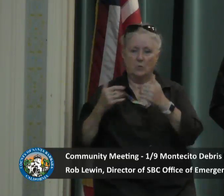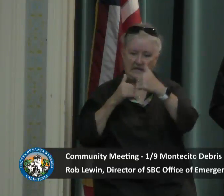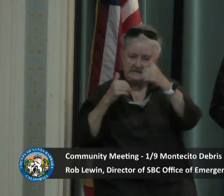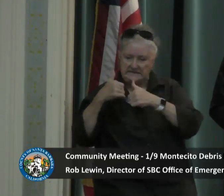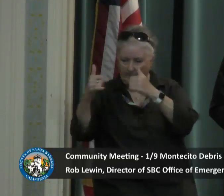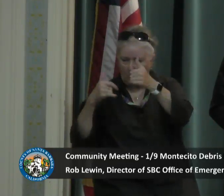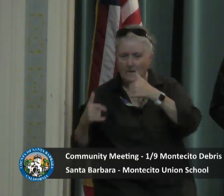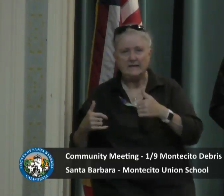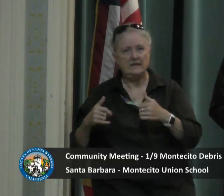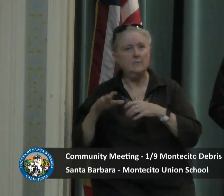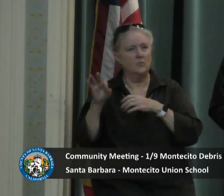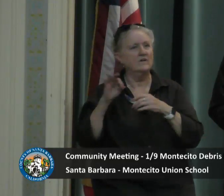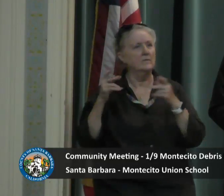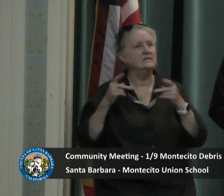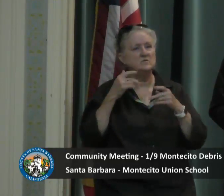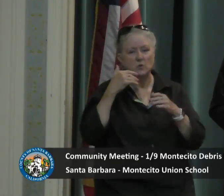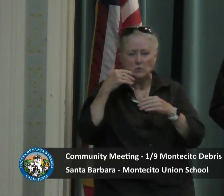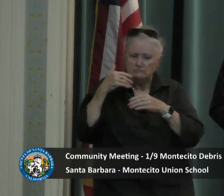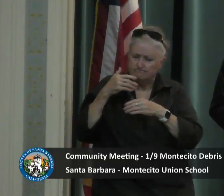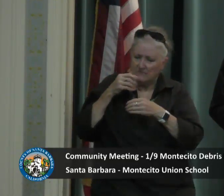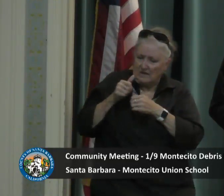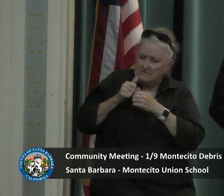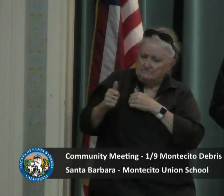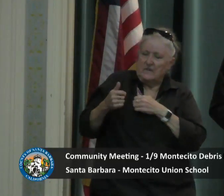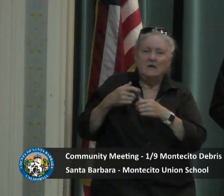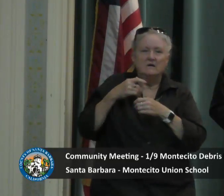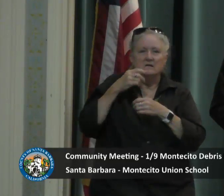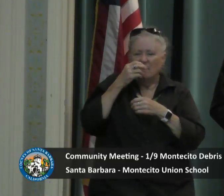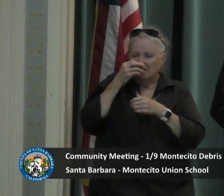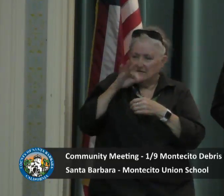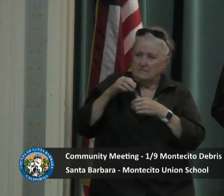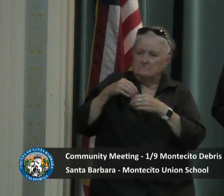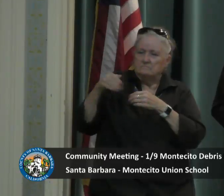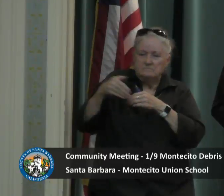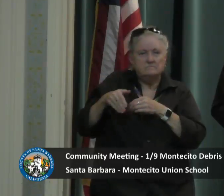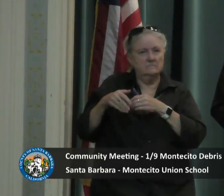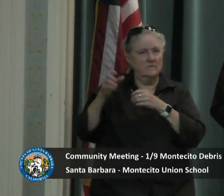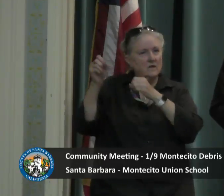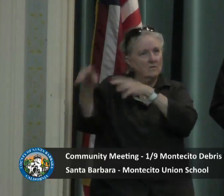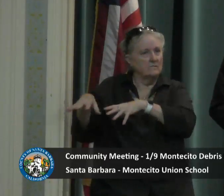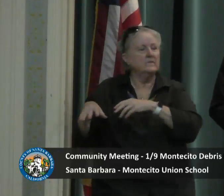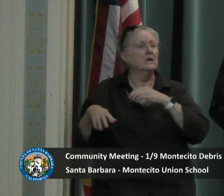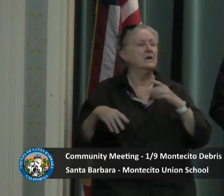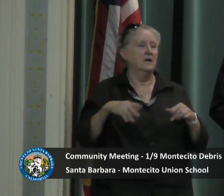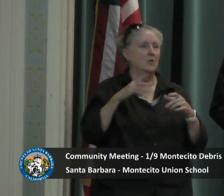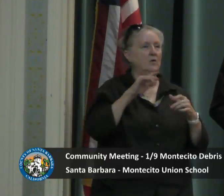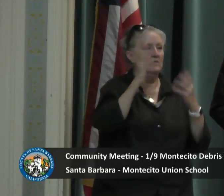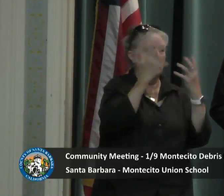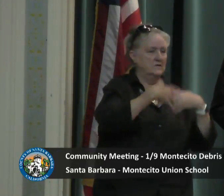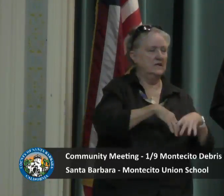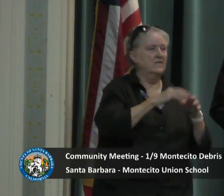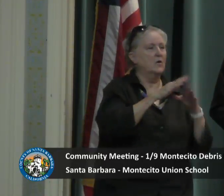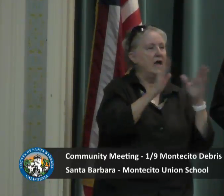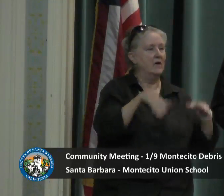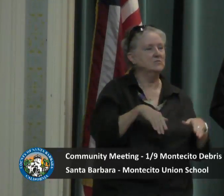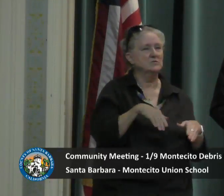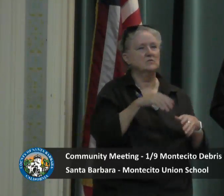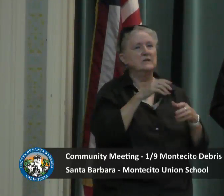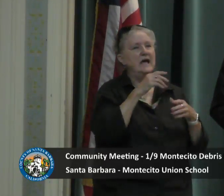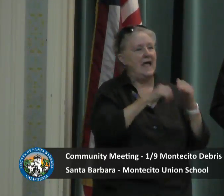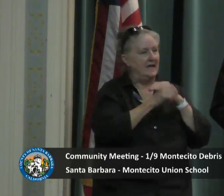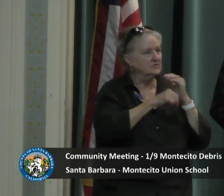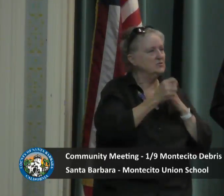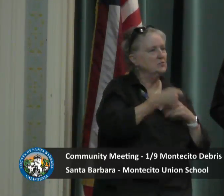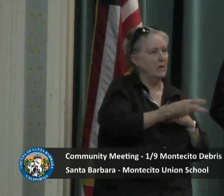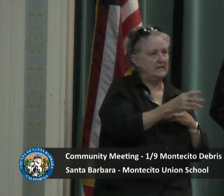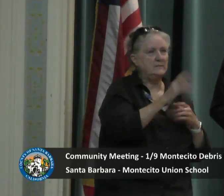material to a location close by. We have put together a household hazardous waste pickup program that